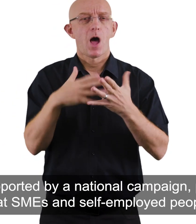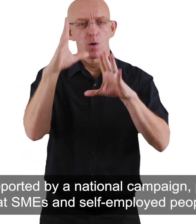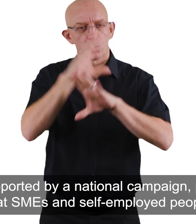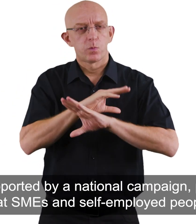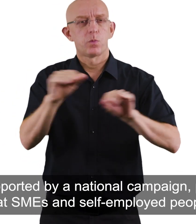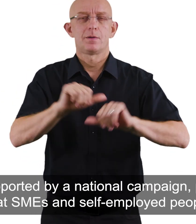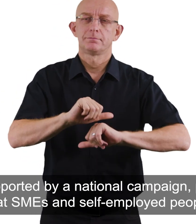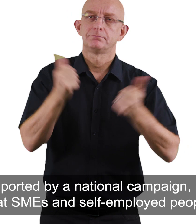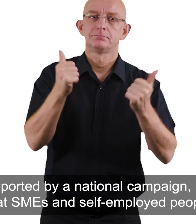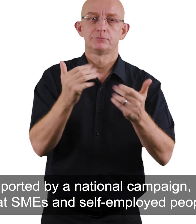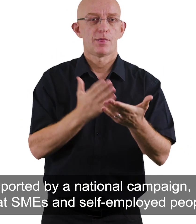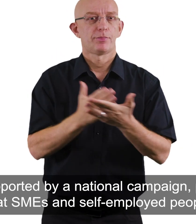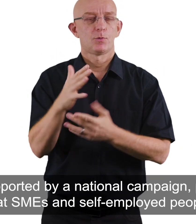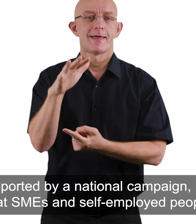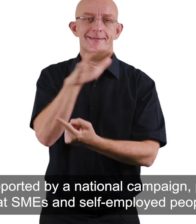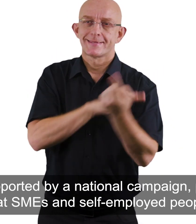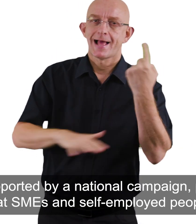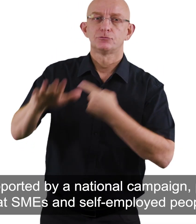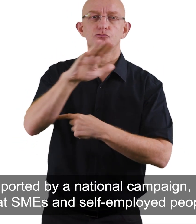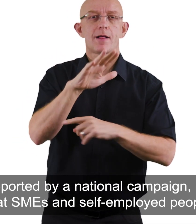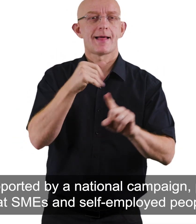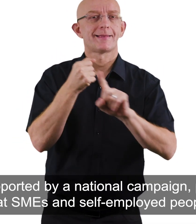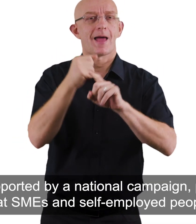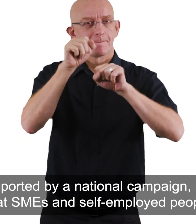It would be supported by a national campaign,